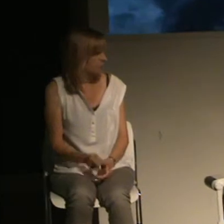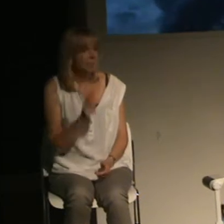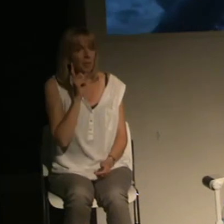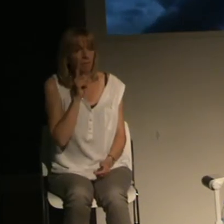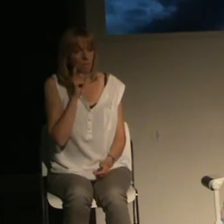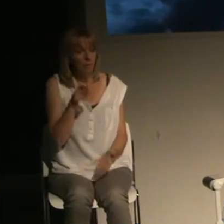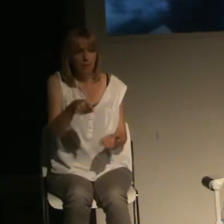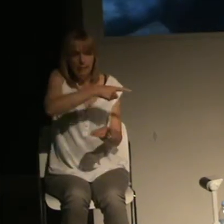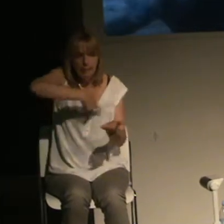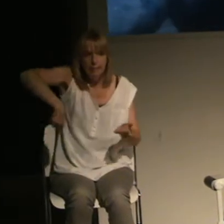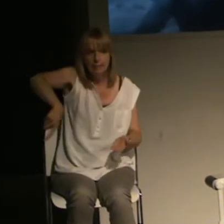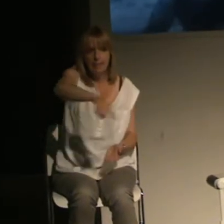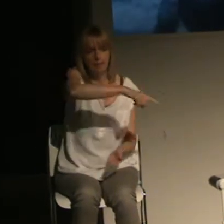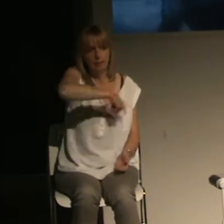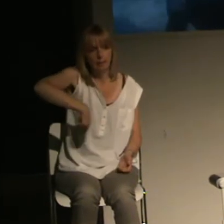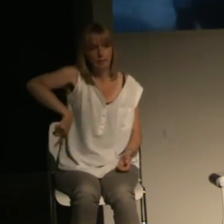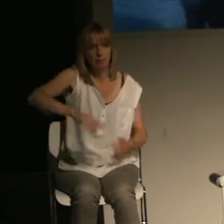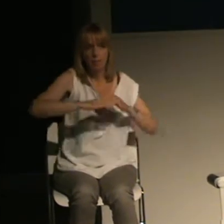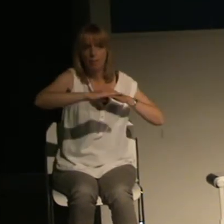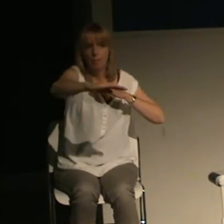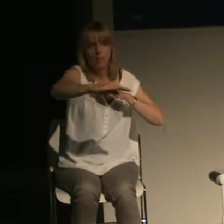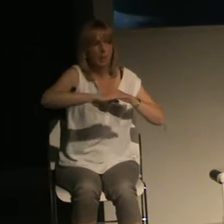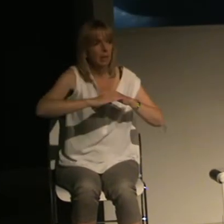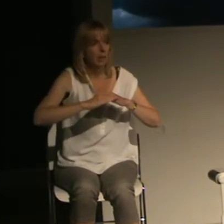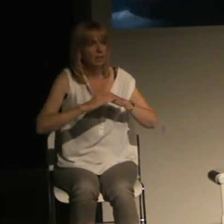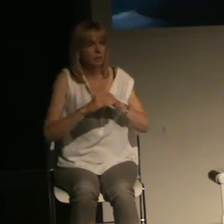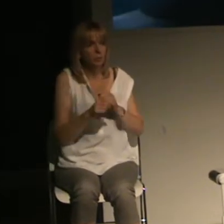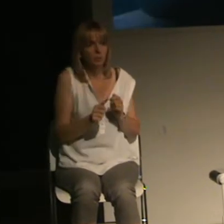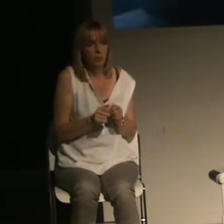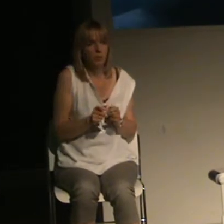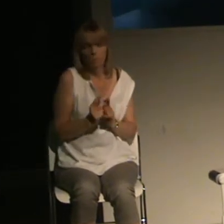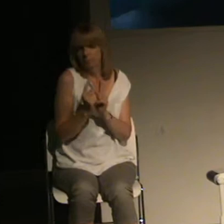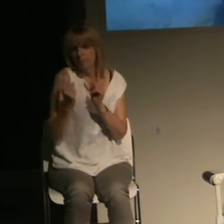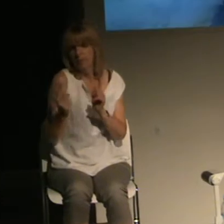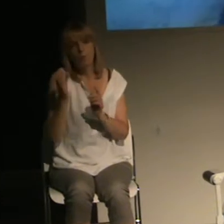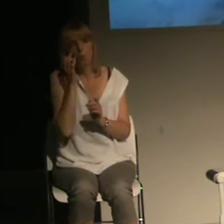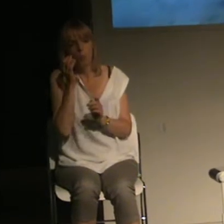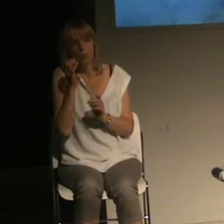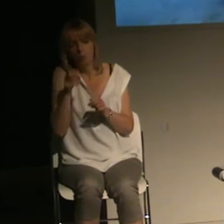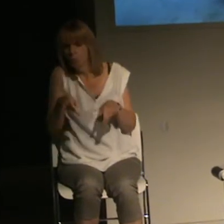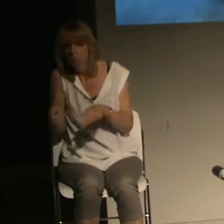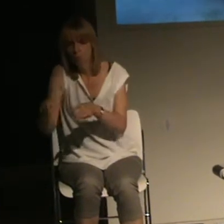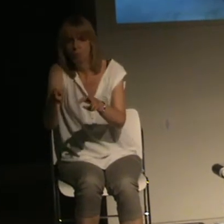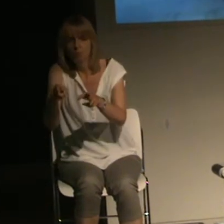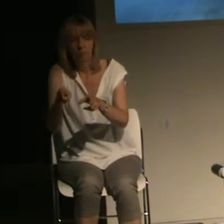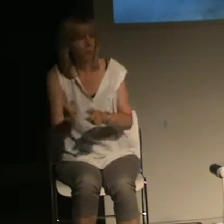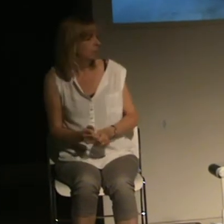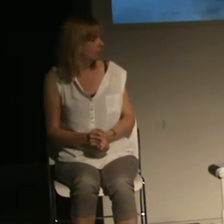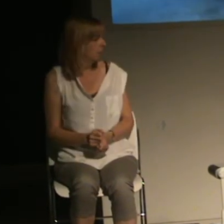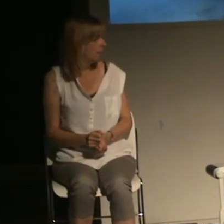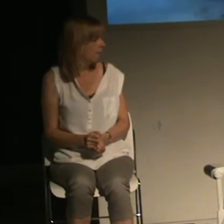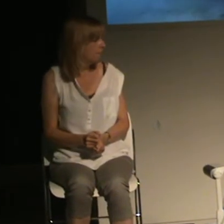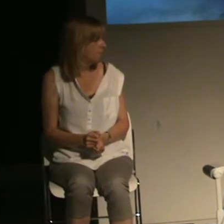a nest on land, but near a river or near water. The nest is